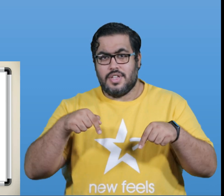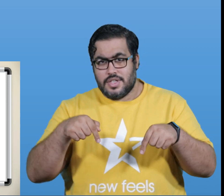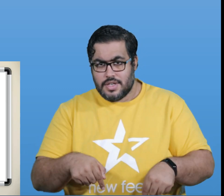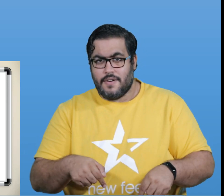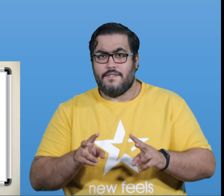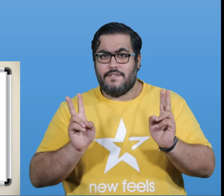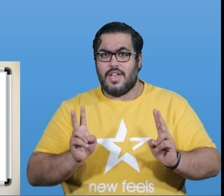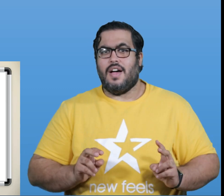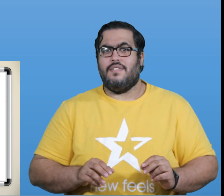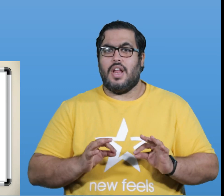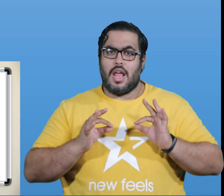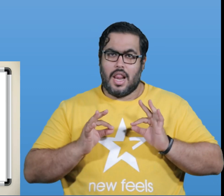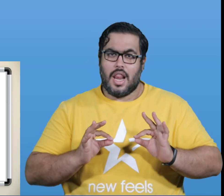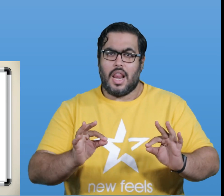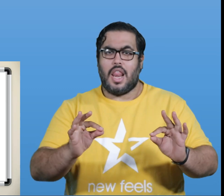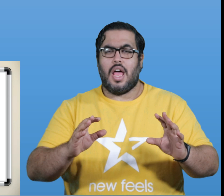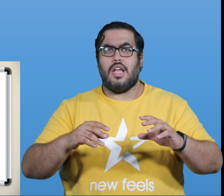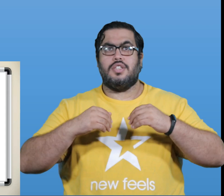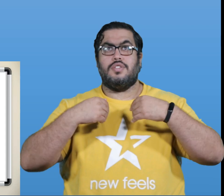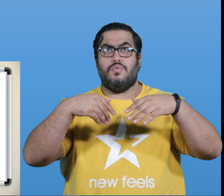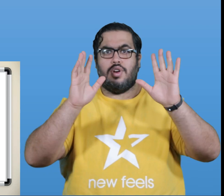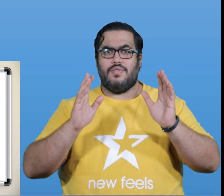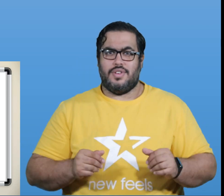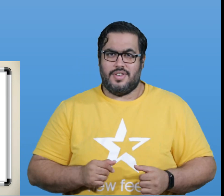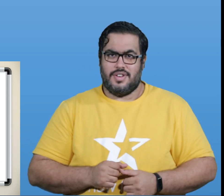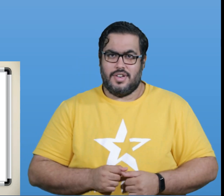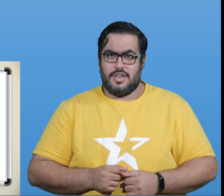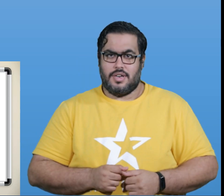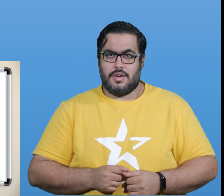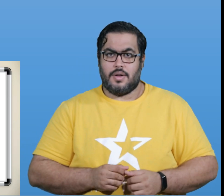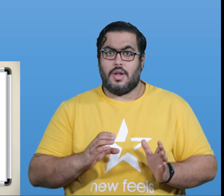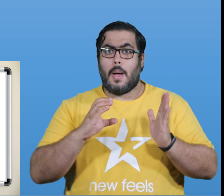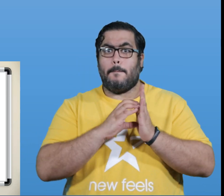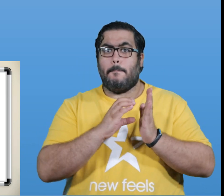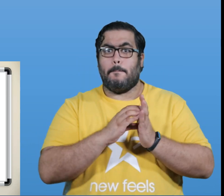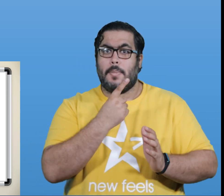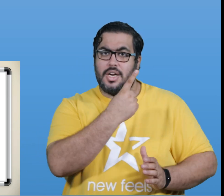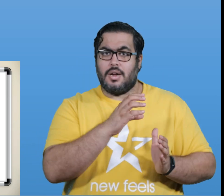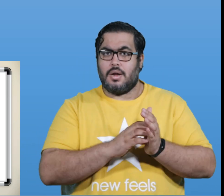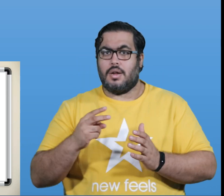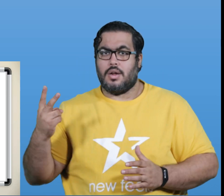forever. So that's our thesis statement. Now for the body, we have 2 body paragraphs. Body